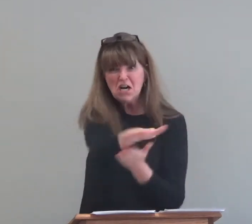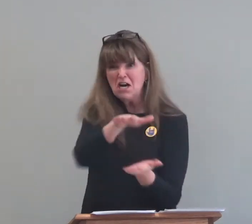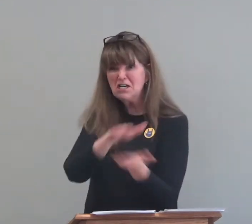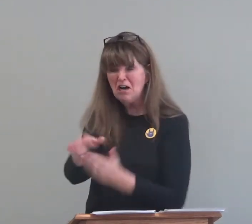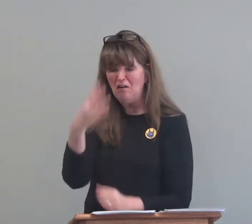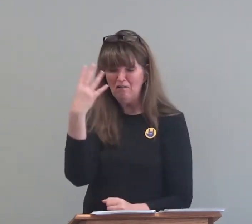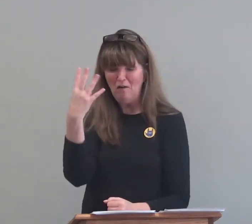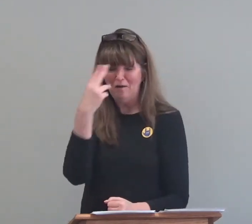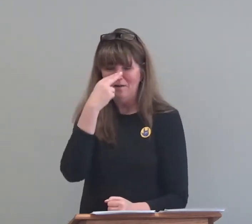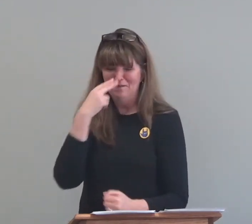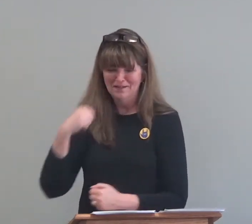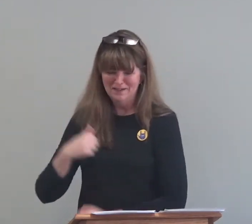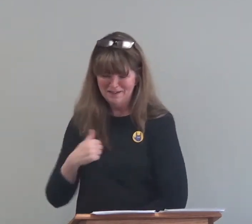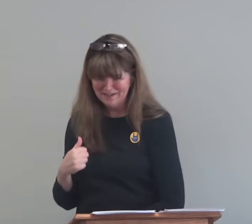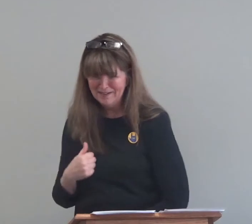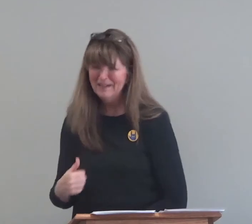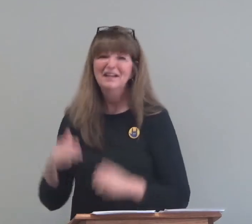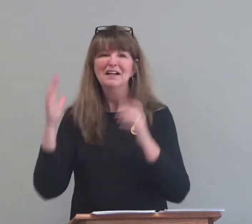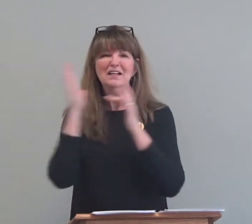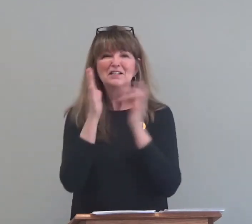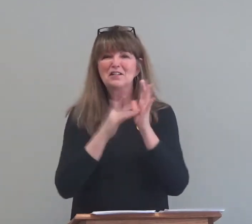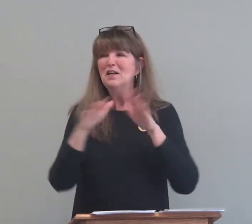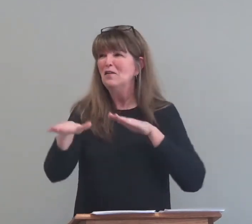them and beat them all.